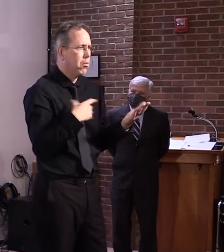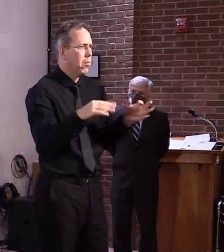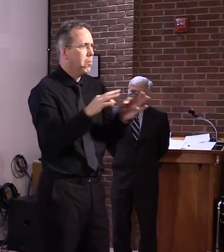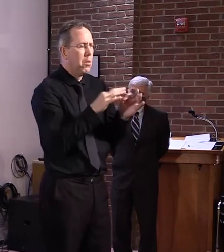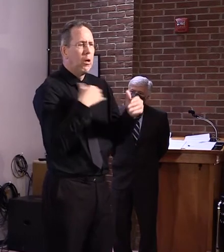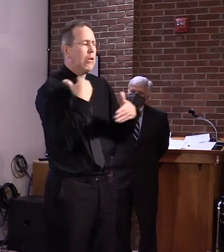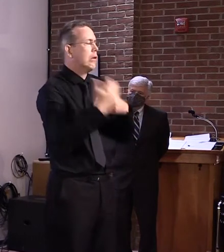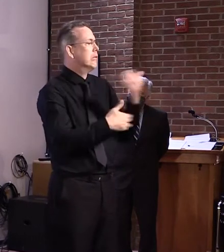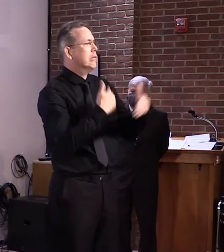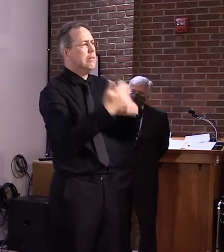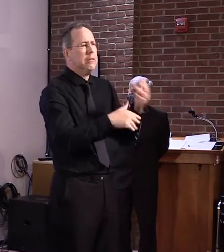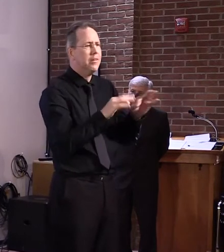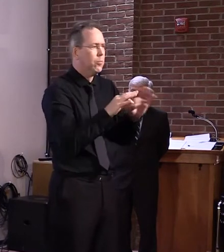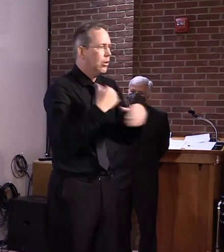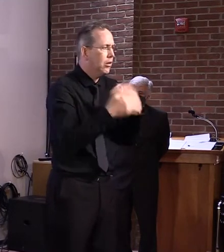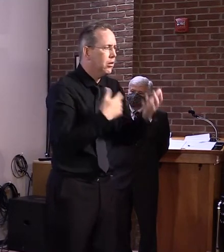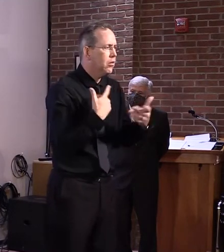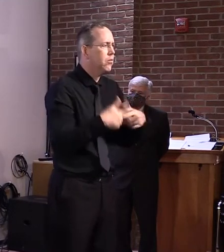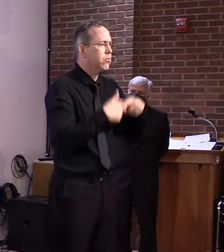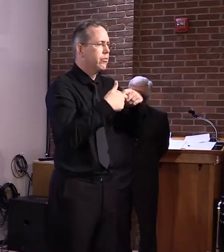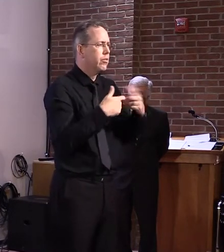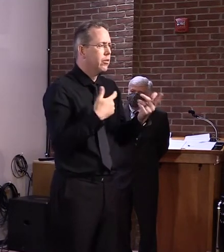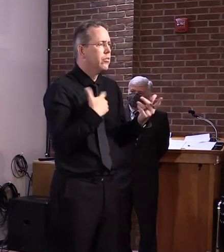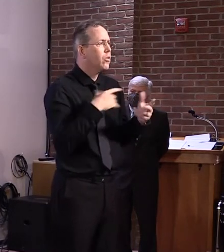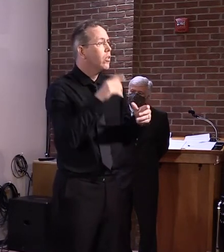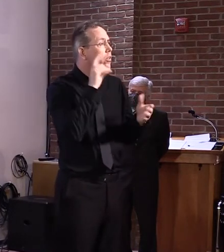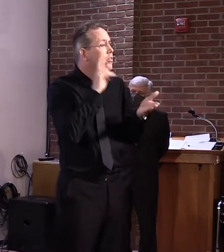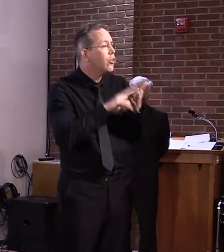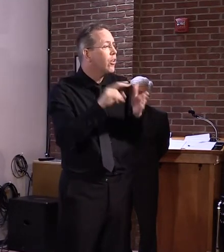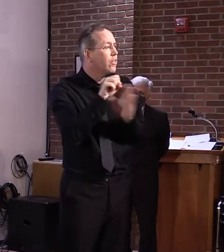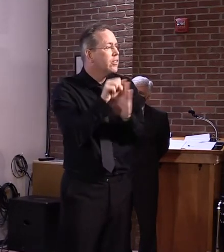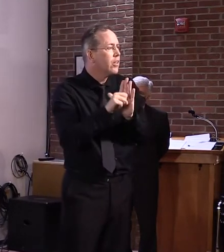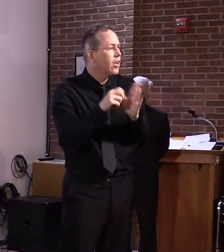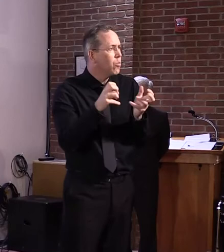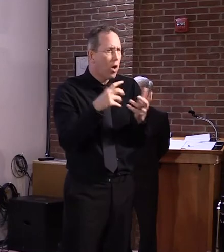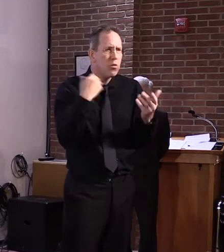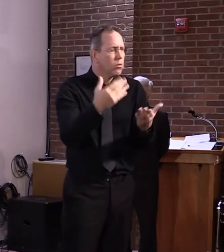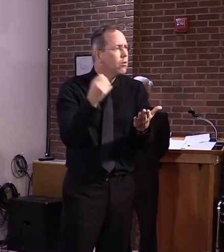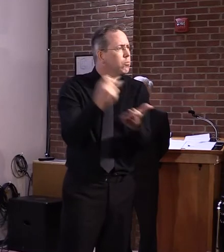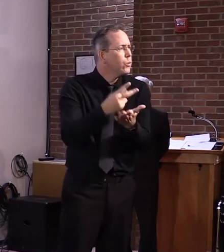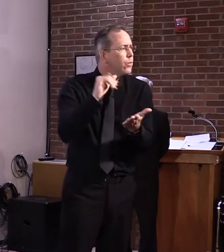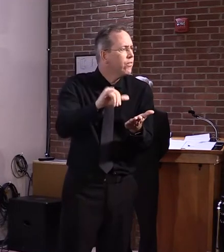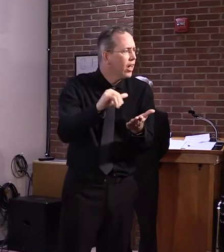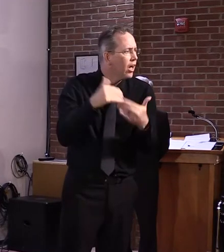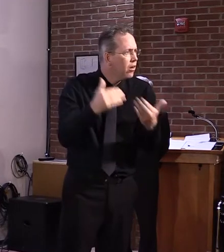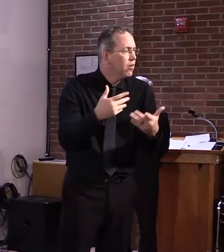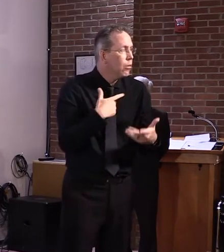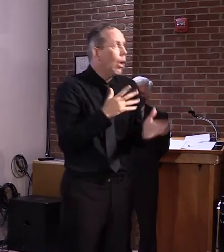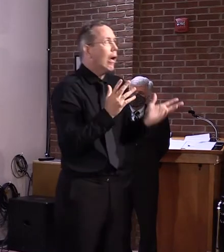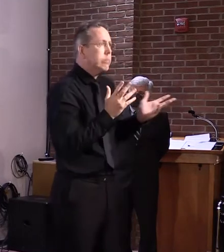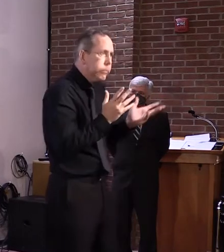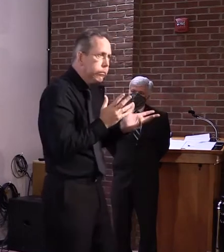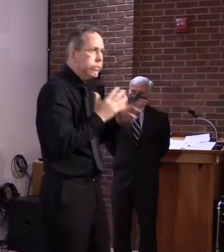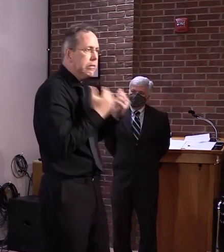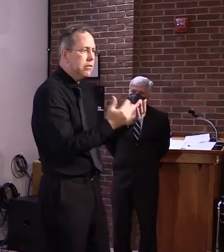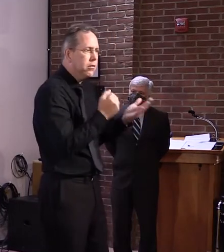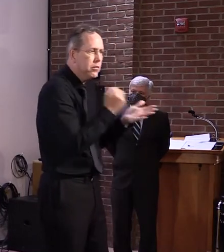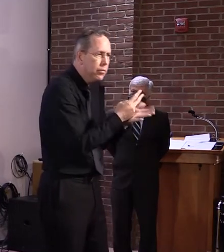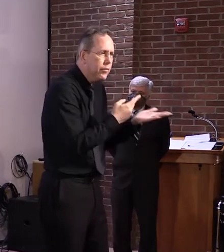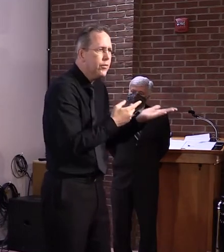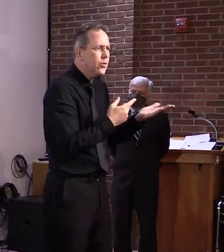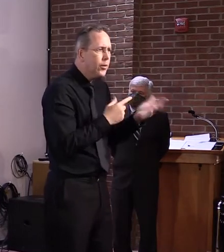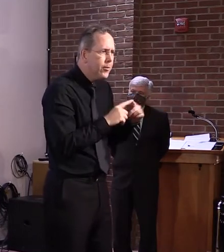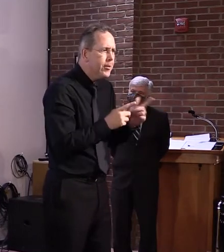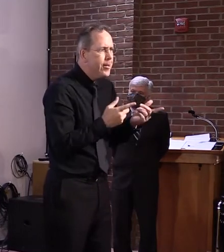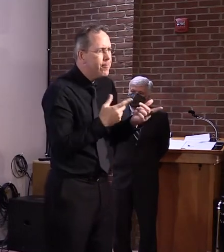something that the Secretary of State was promoting. So I had concerns about, you know, different issues